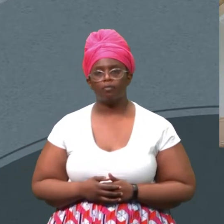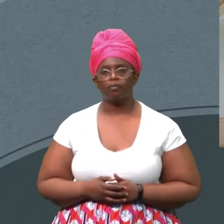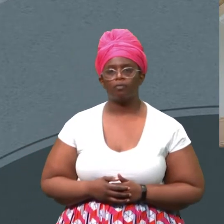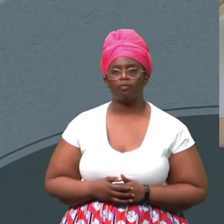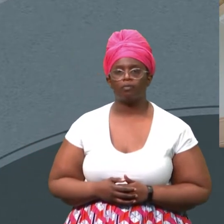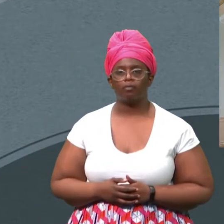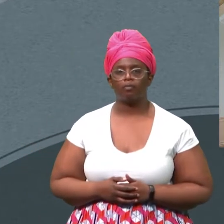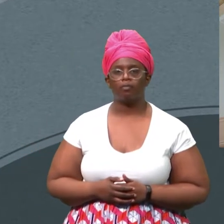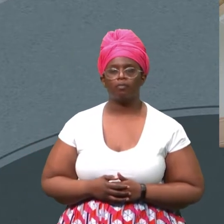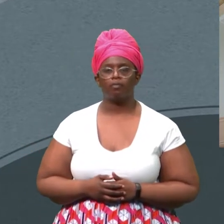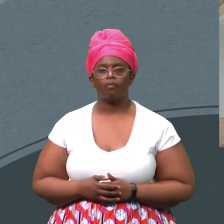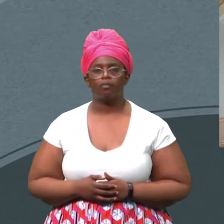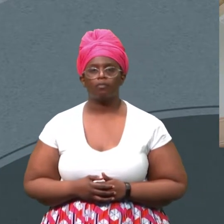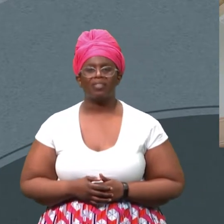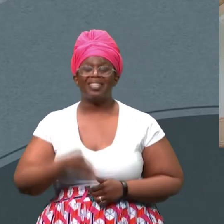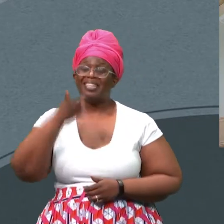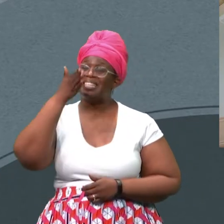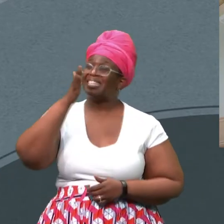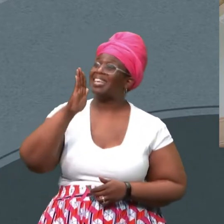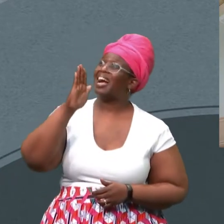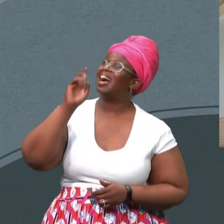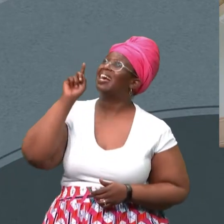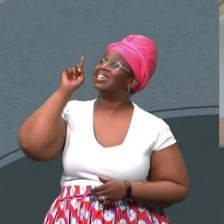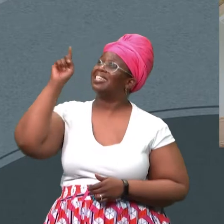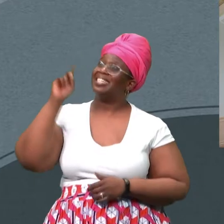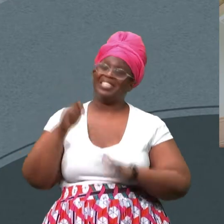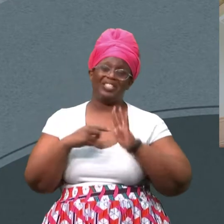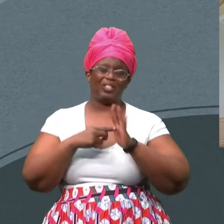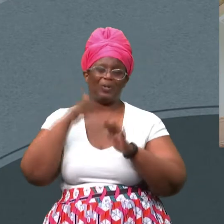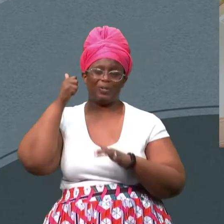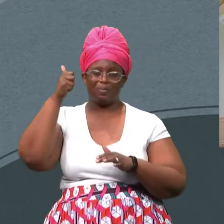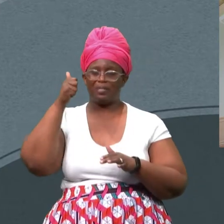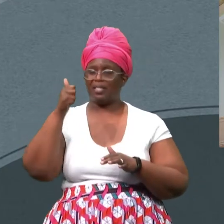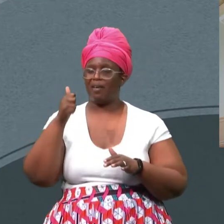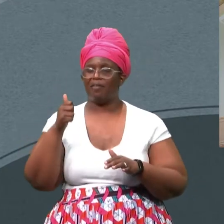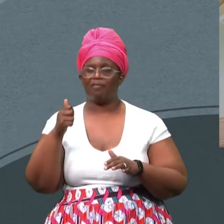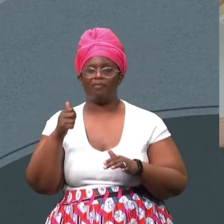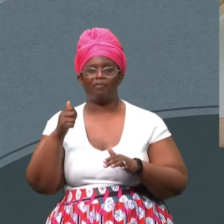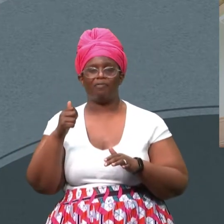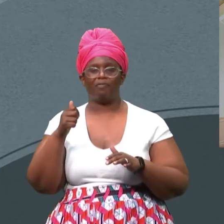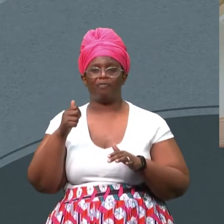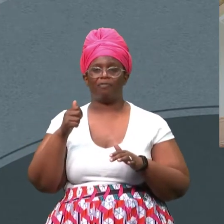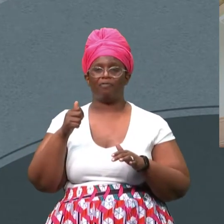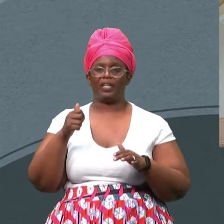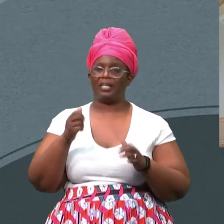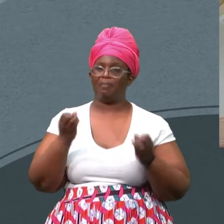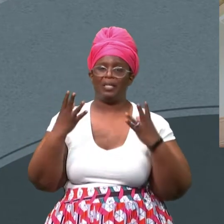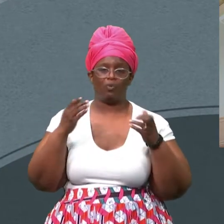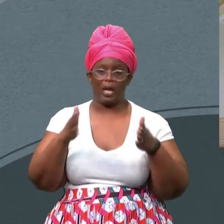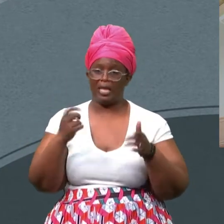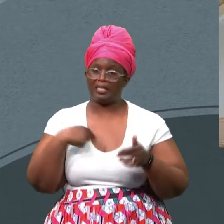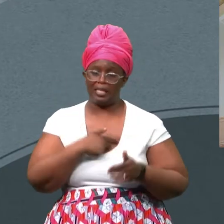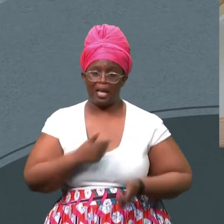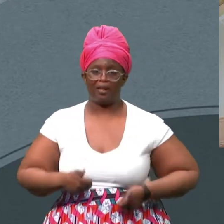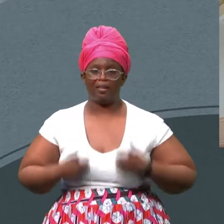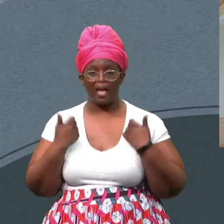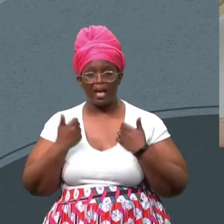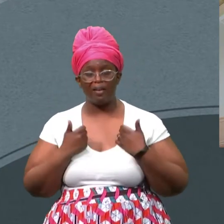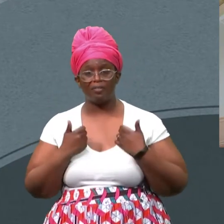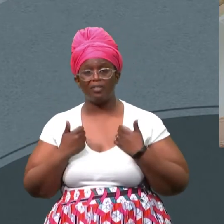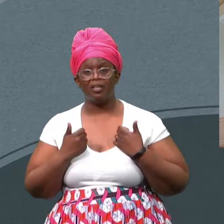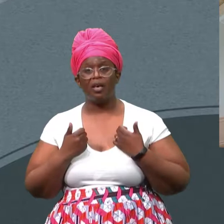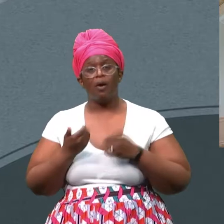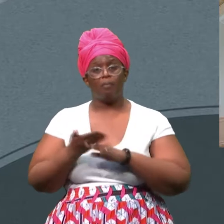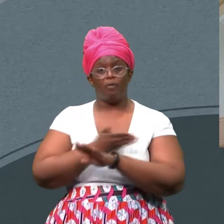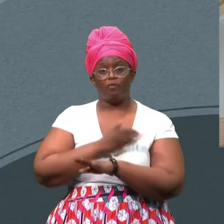manifesting himself in my life in lots of ways. For some of us, the lives we lived were one of the lowest places